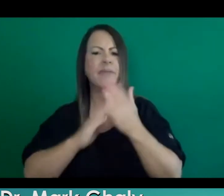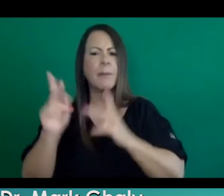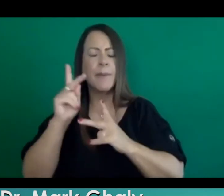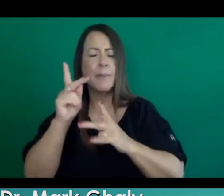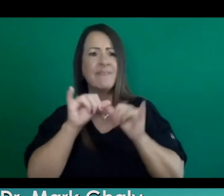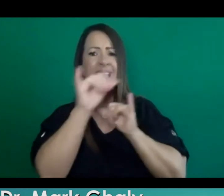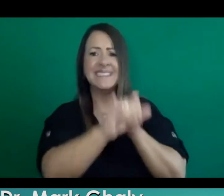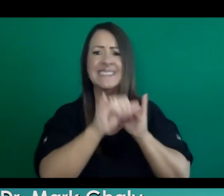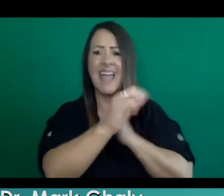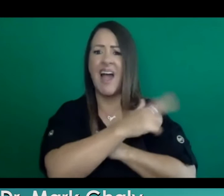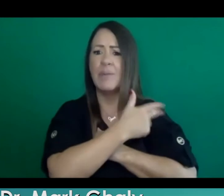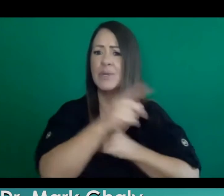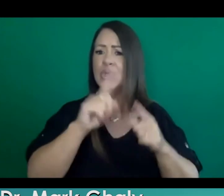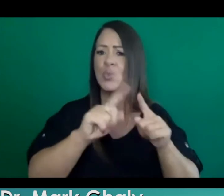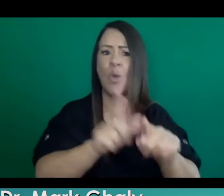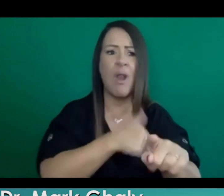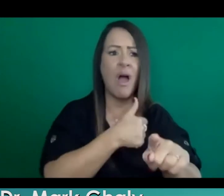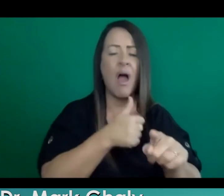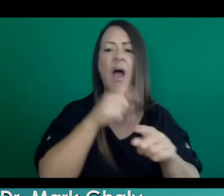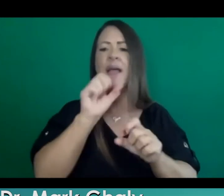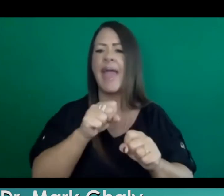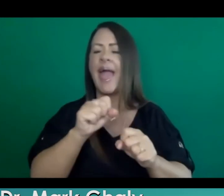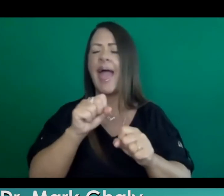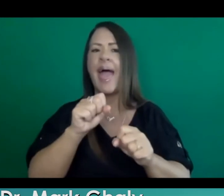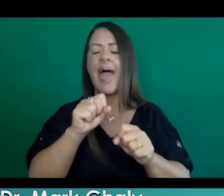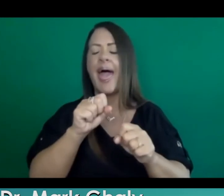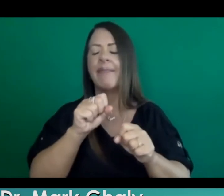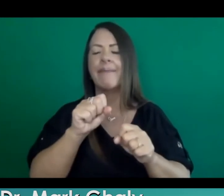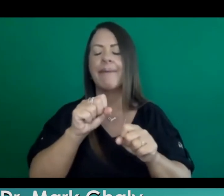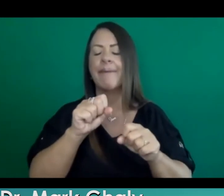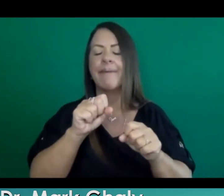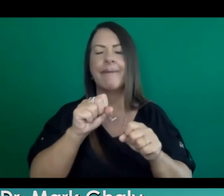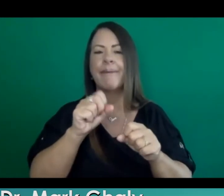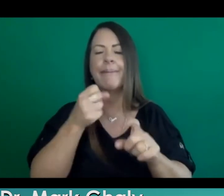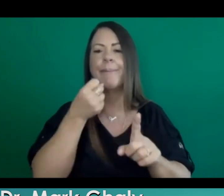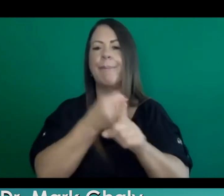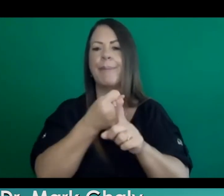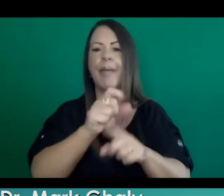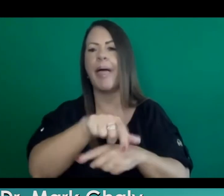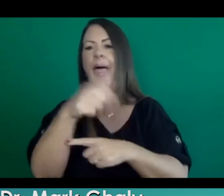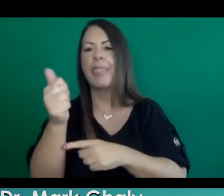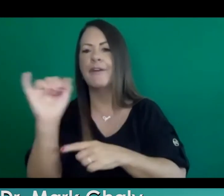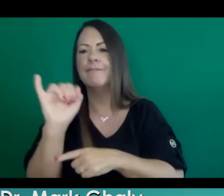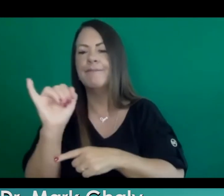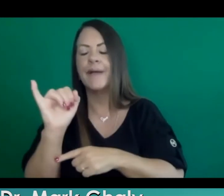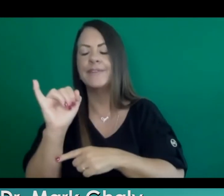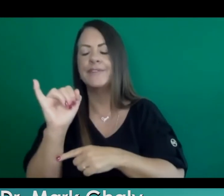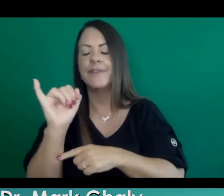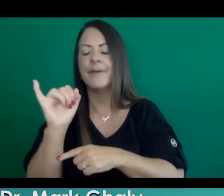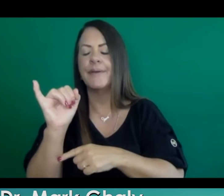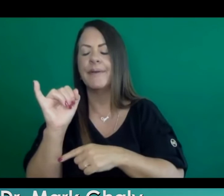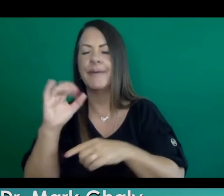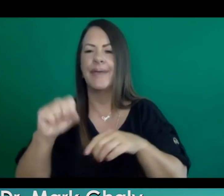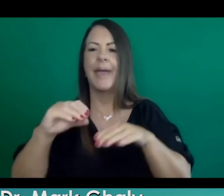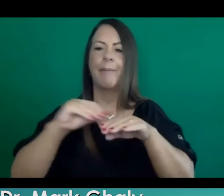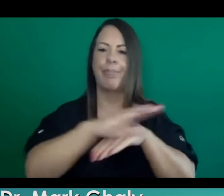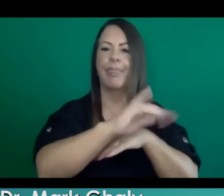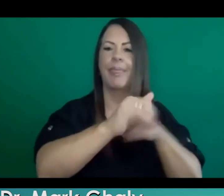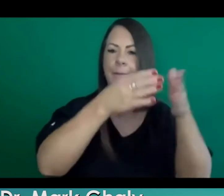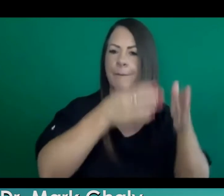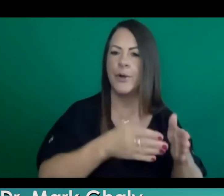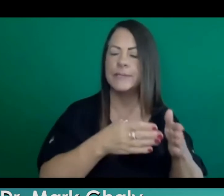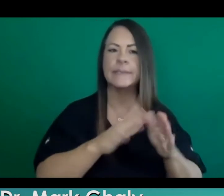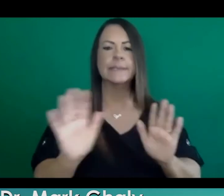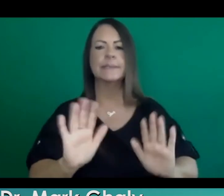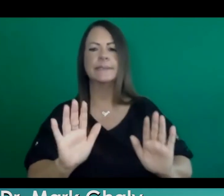So we have learned quite a bit, and we use every day and every week and every month to learn a little more, so that as we seek